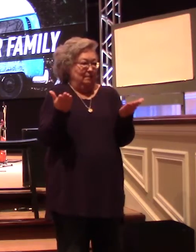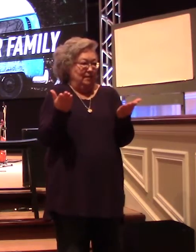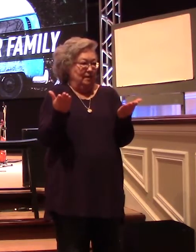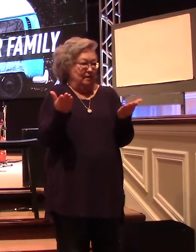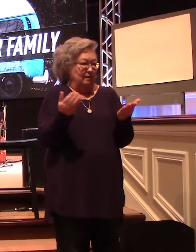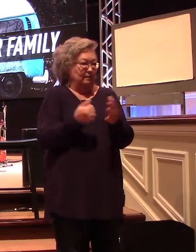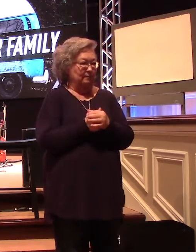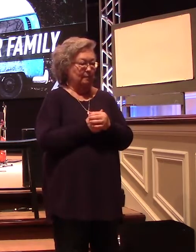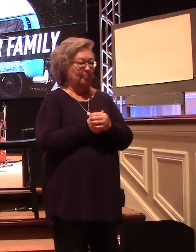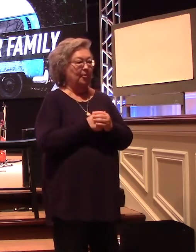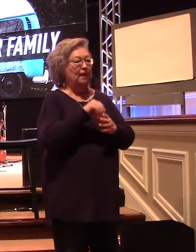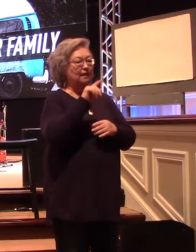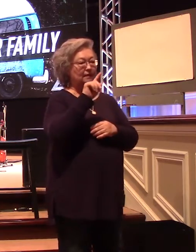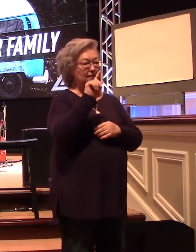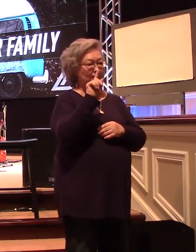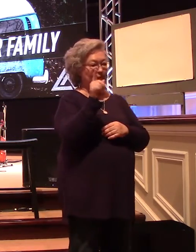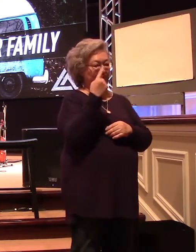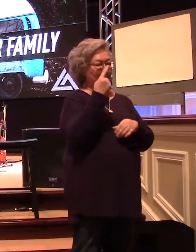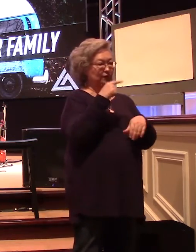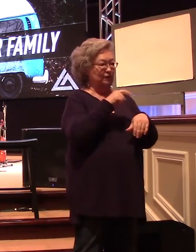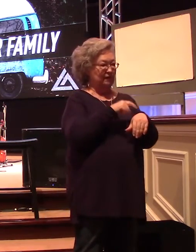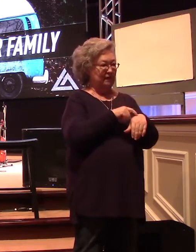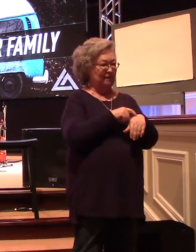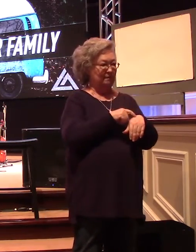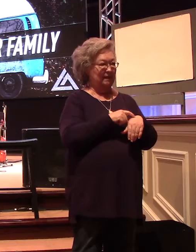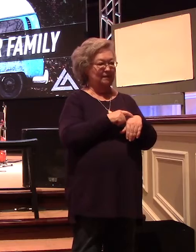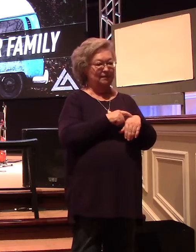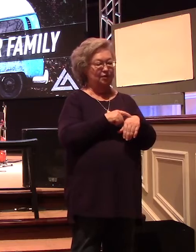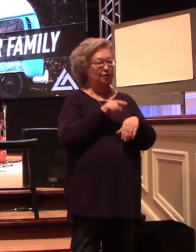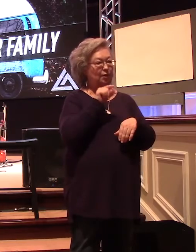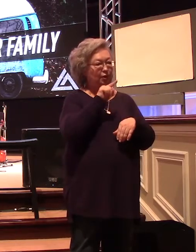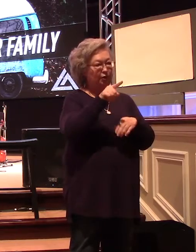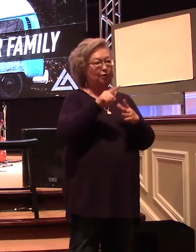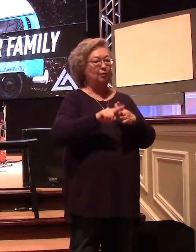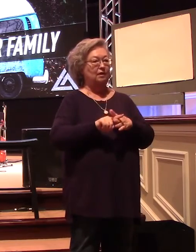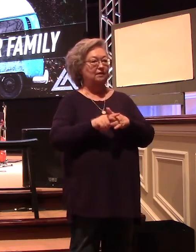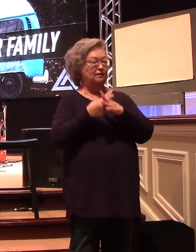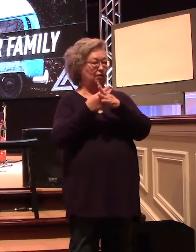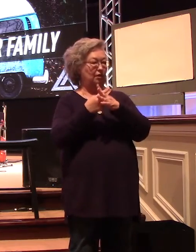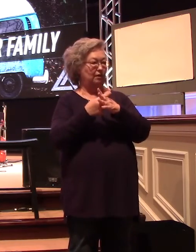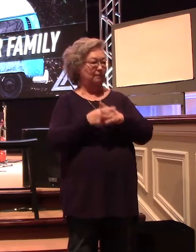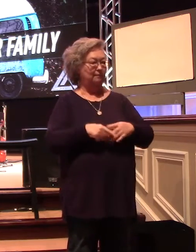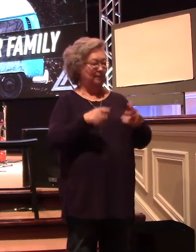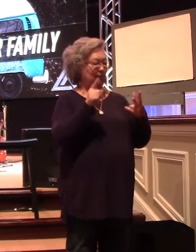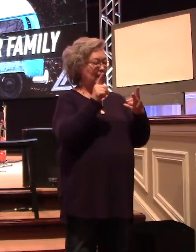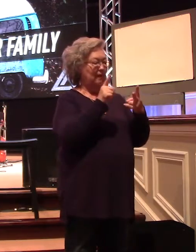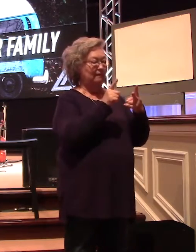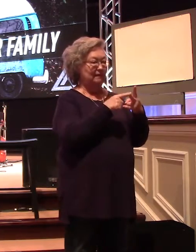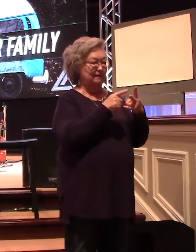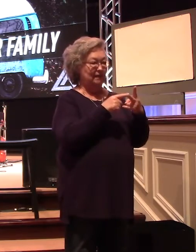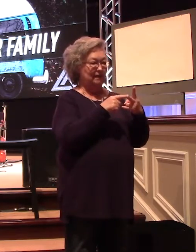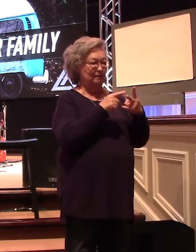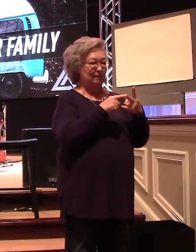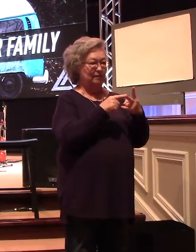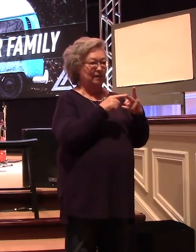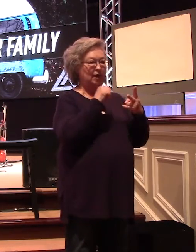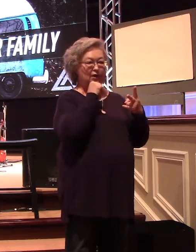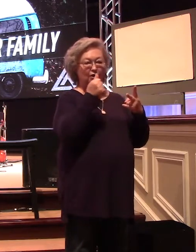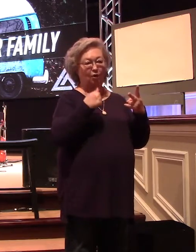So the first step in this process is take initiative, do something. And the second step in the process is simply this: don't